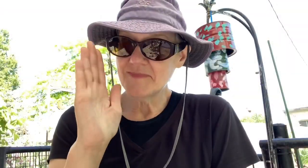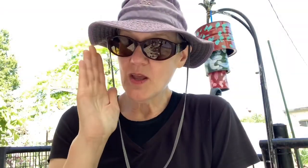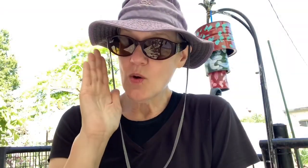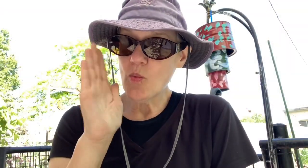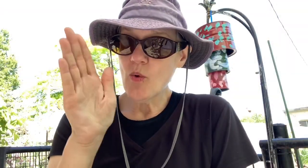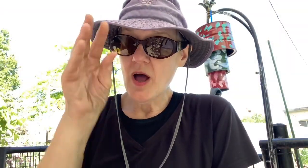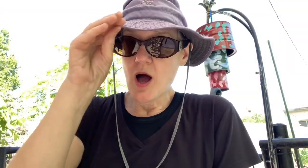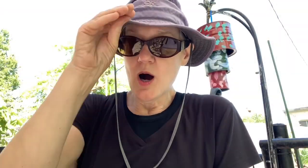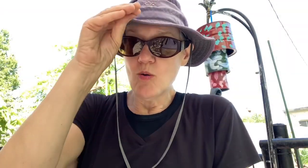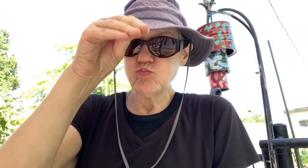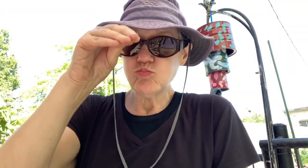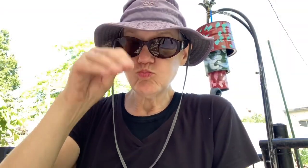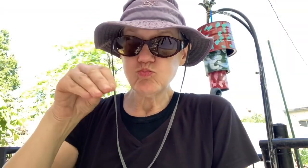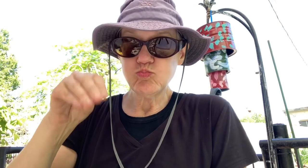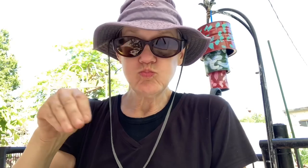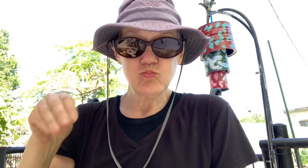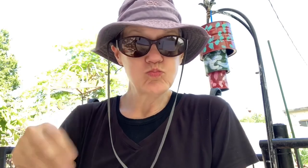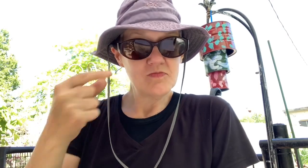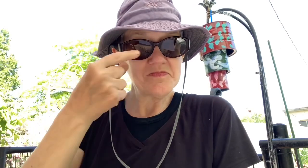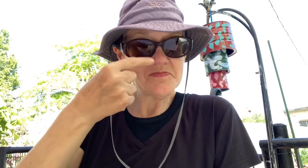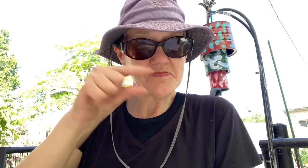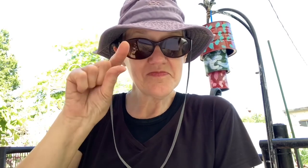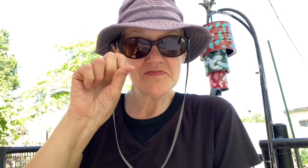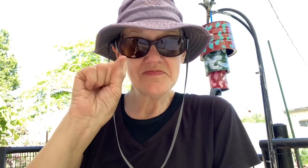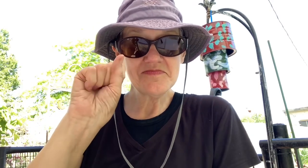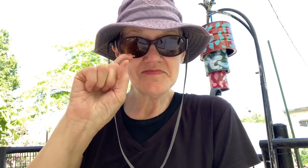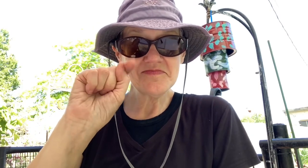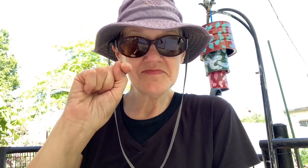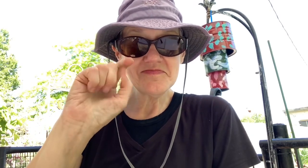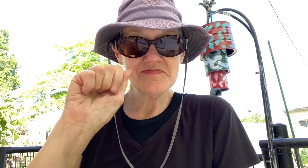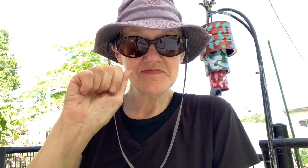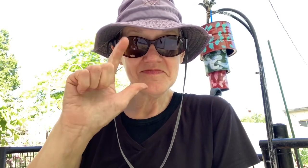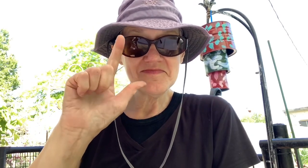Now, 16 of these are going to go into the green stalk planters.